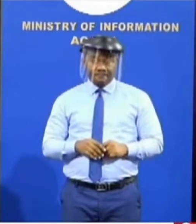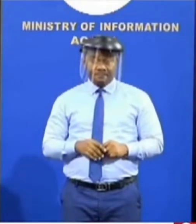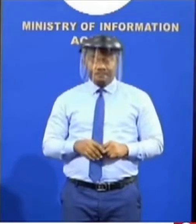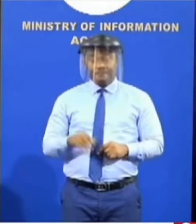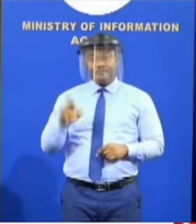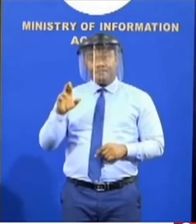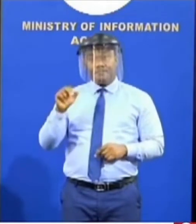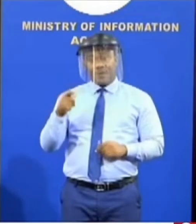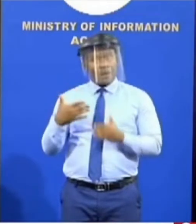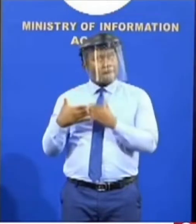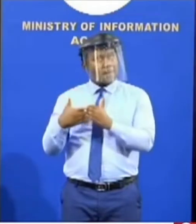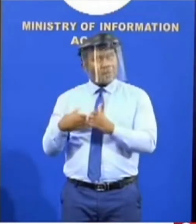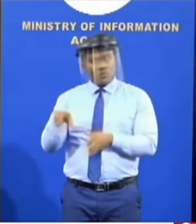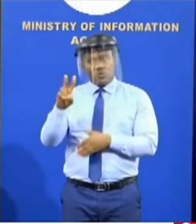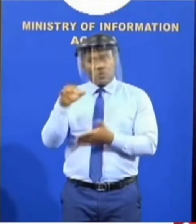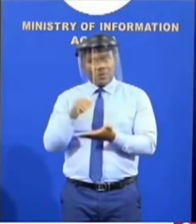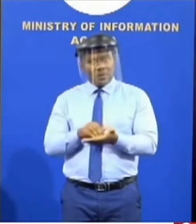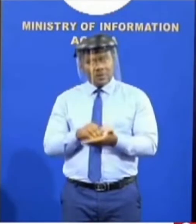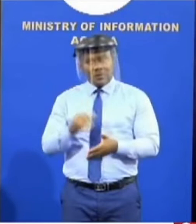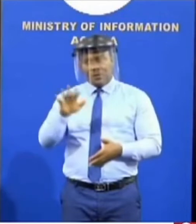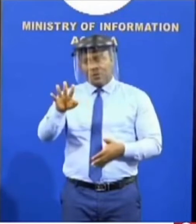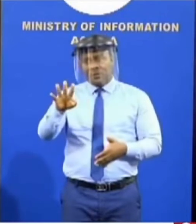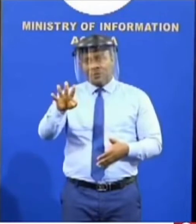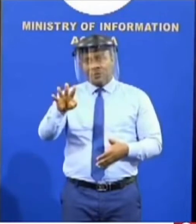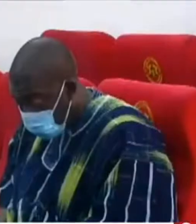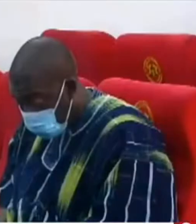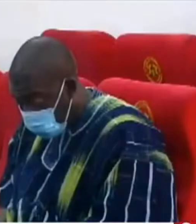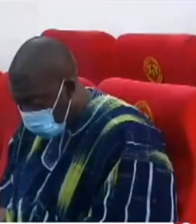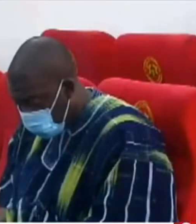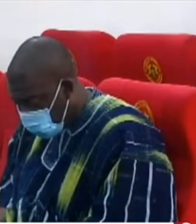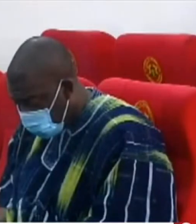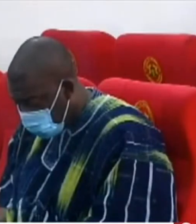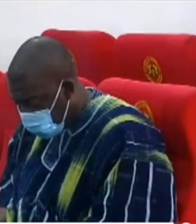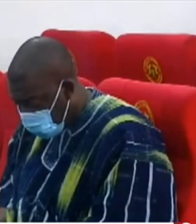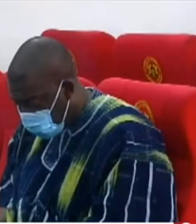Accra leading with 2,460 active cases.